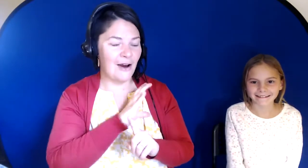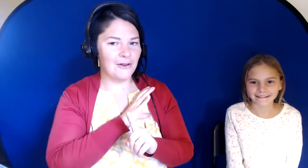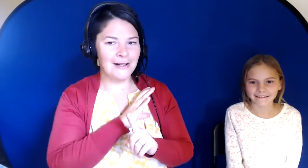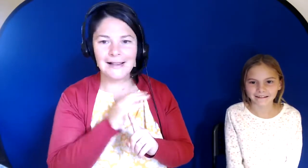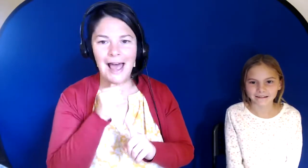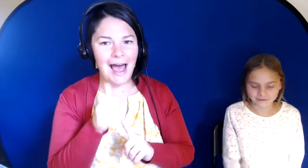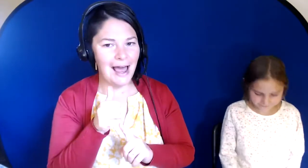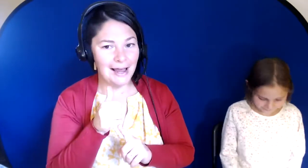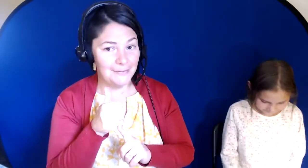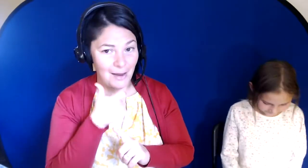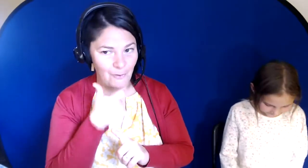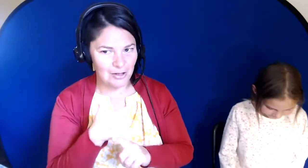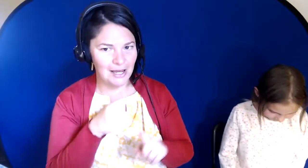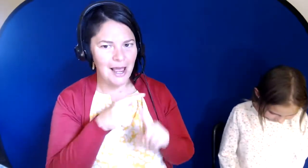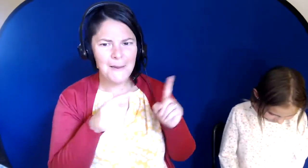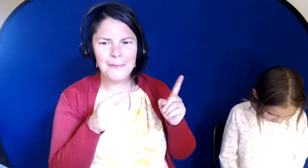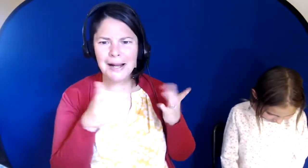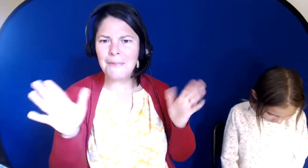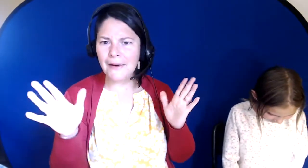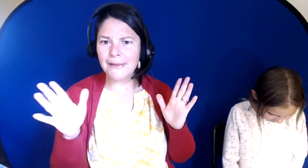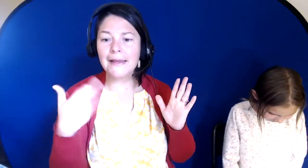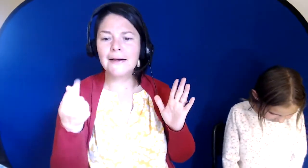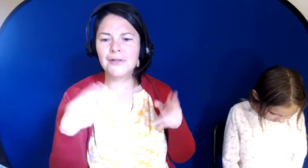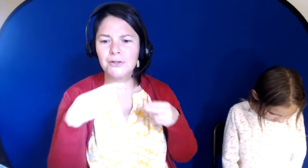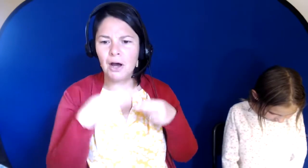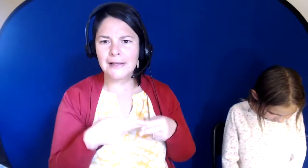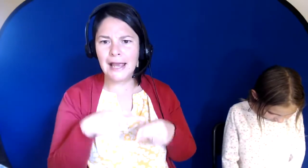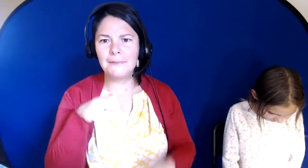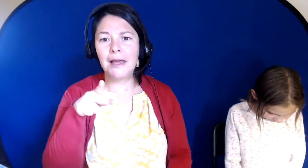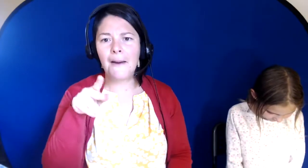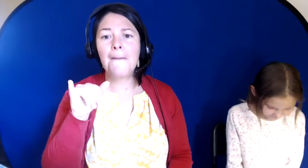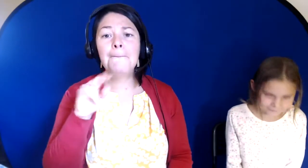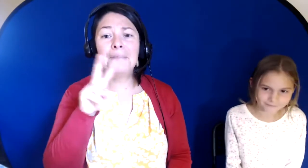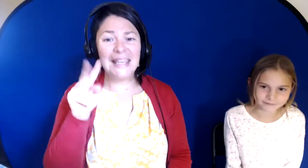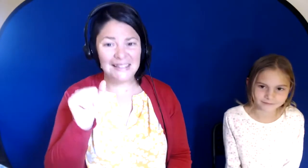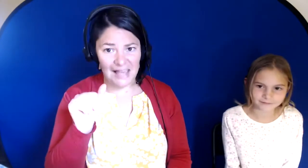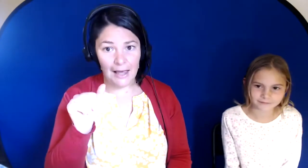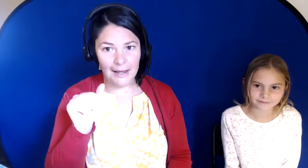in it. I am not watching, but apparently there's a dog named Pizza in it.